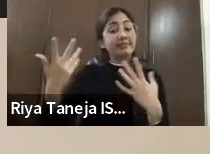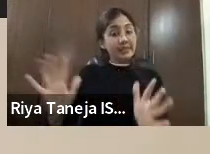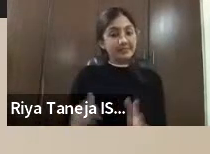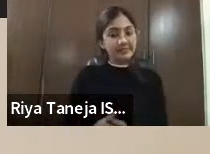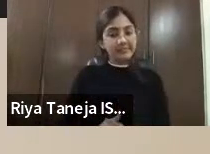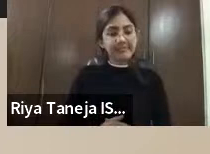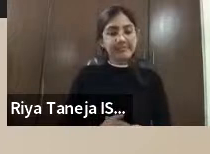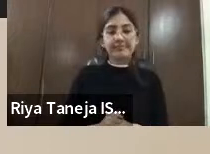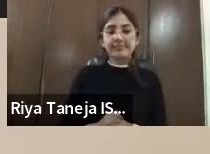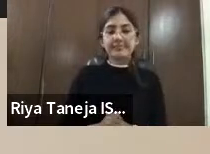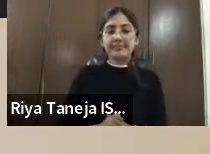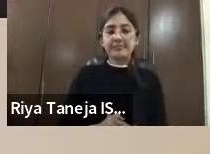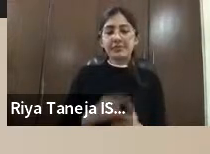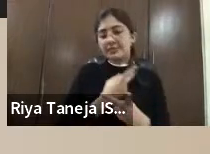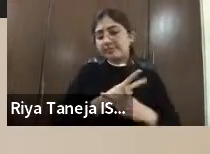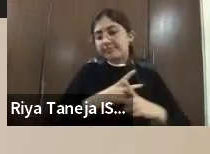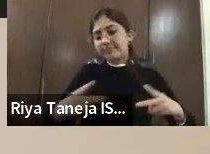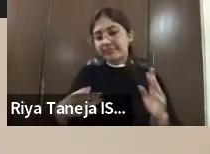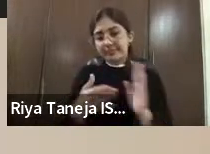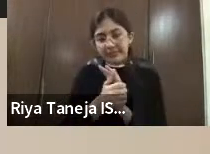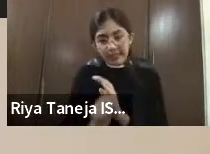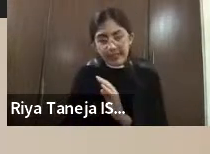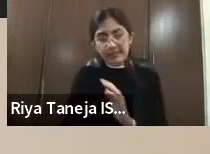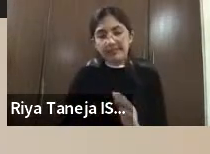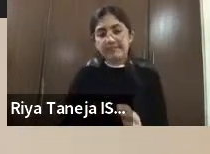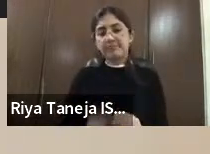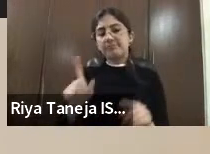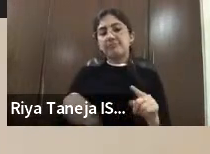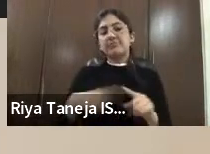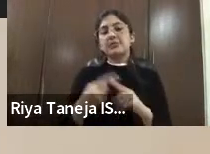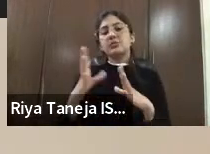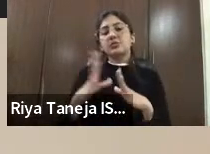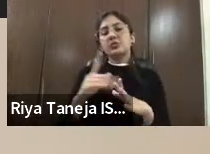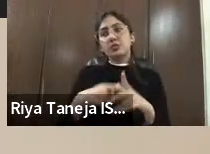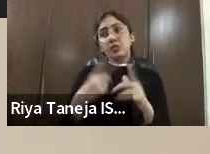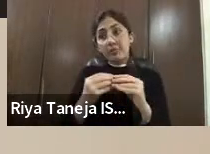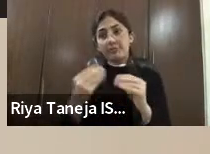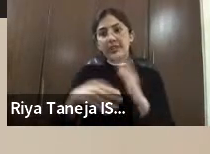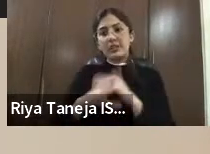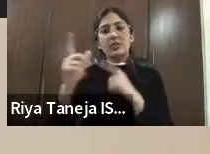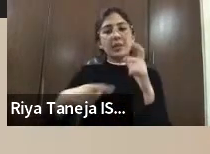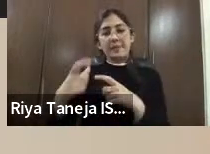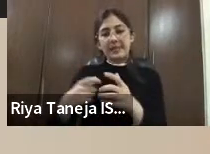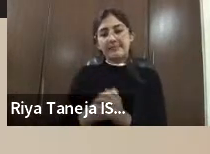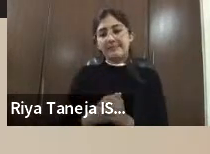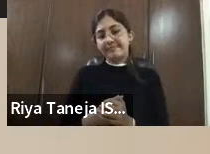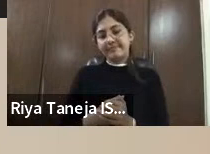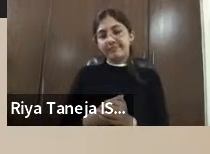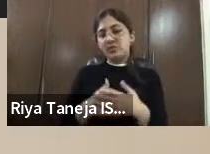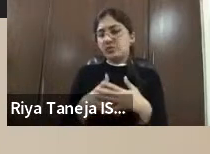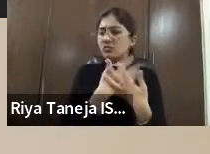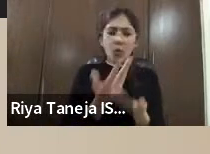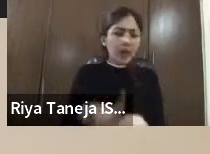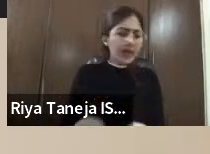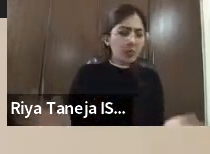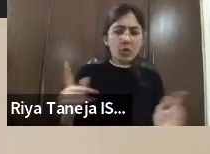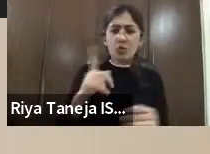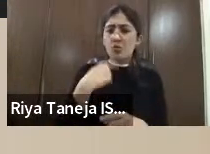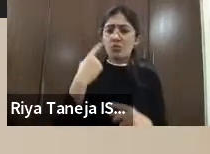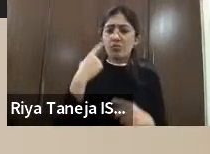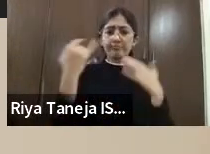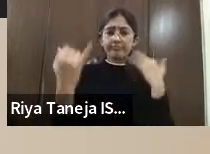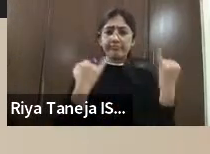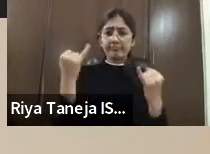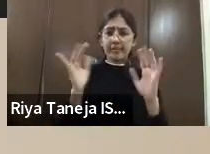of various skills and employed in corporates. So they are like anyone else who is looking for a